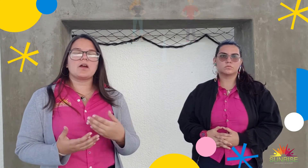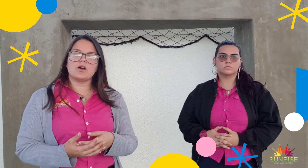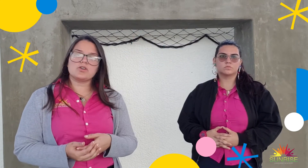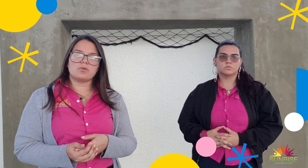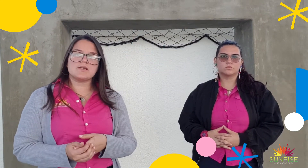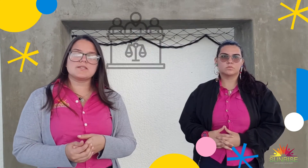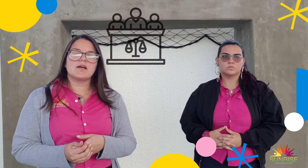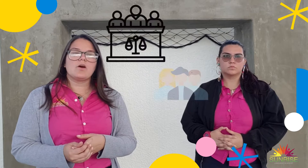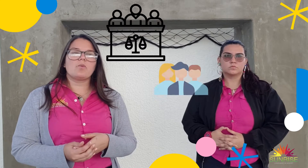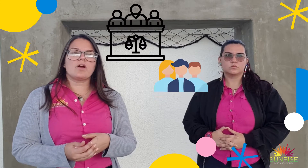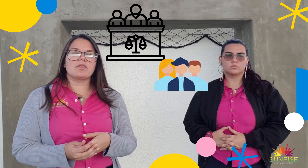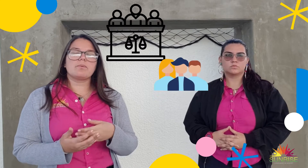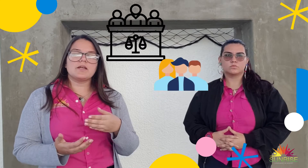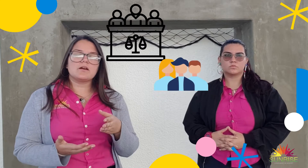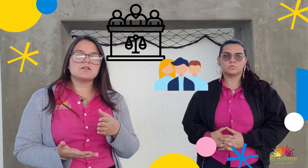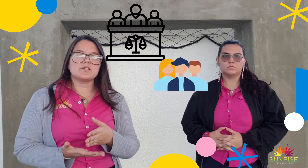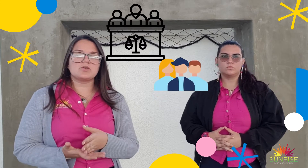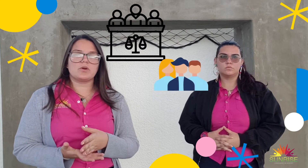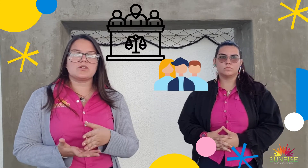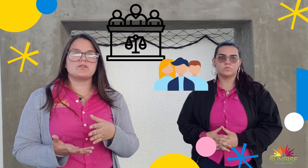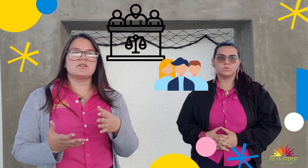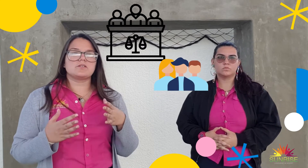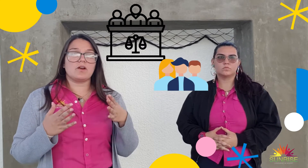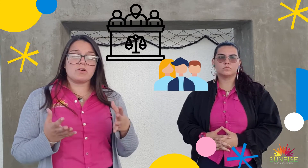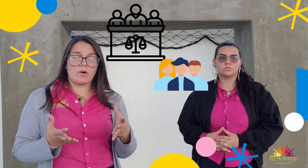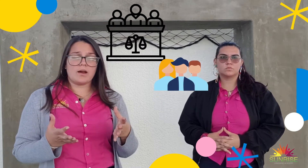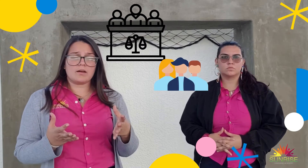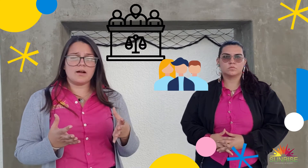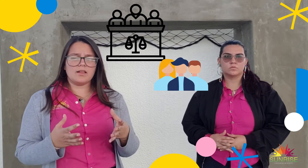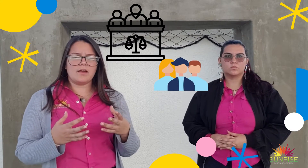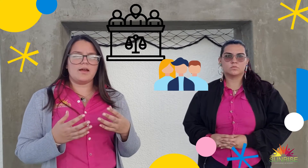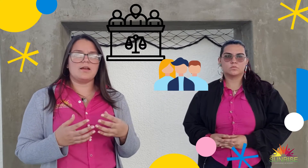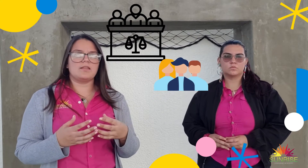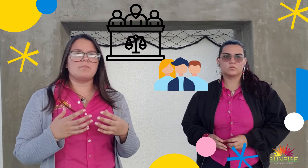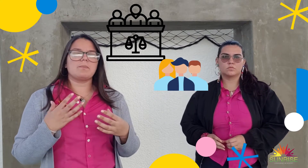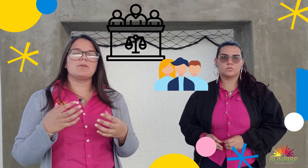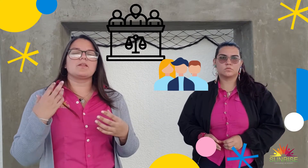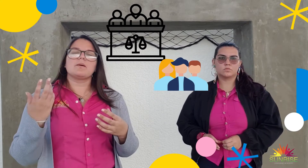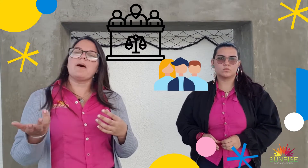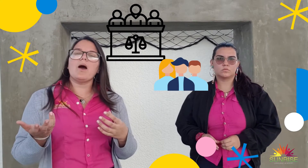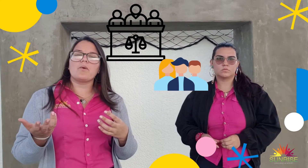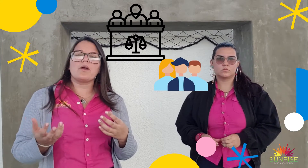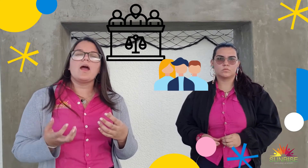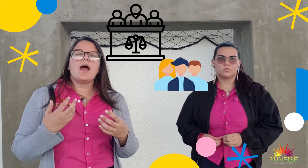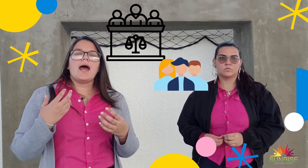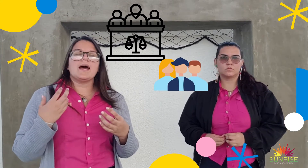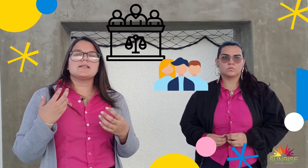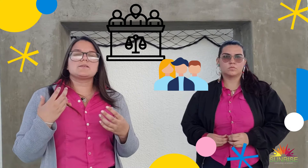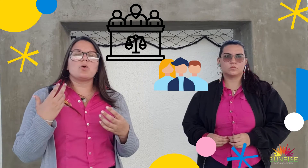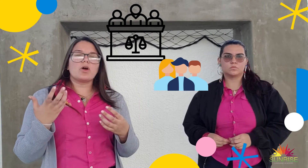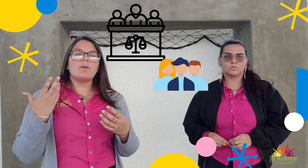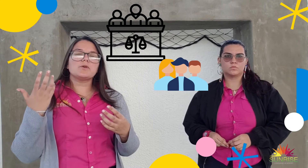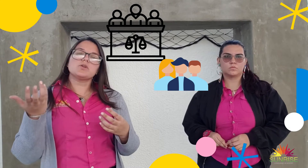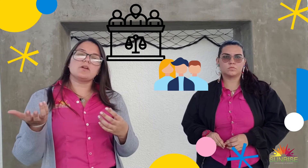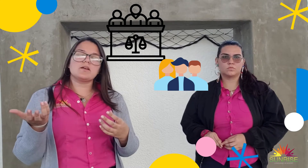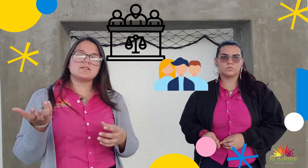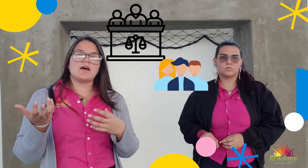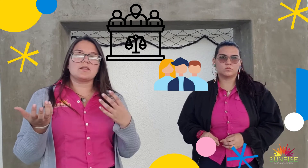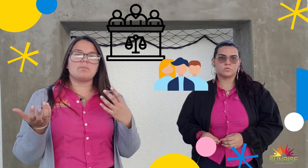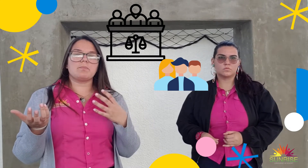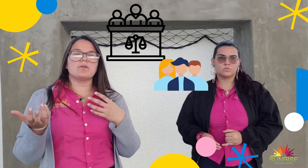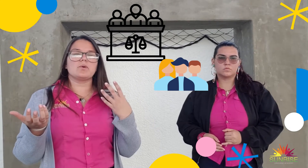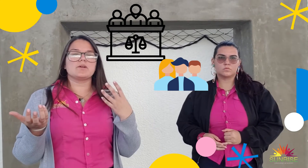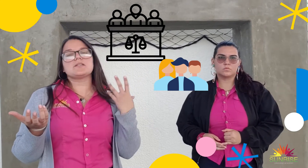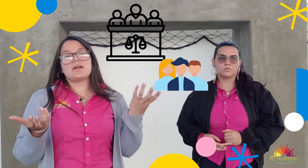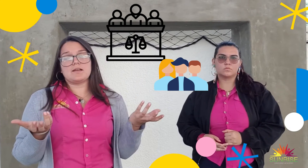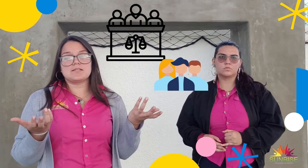happen in countries where the political situation is very radical and the people in the power has more opportunities than